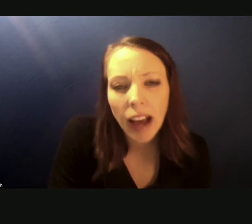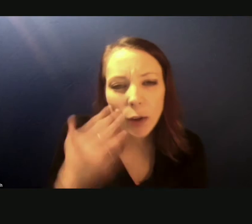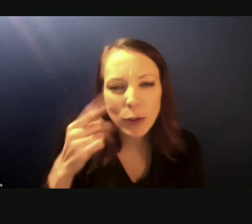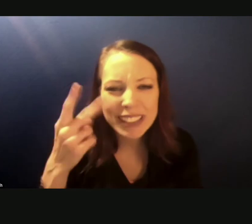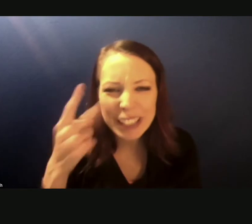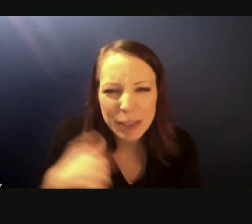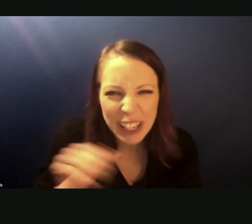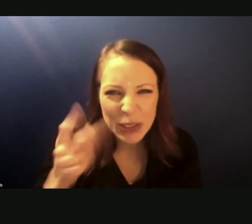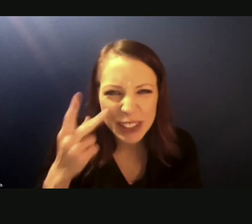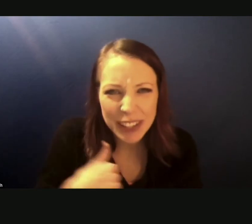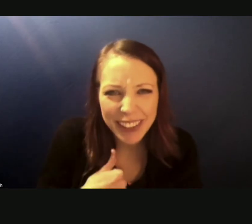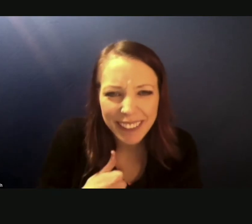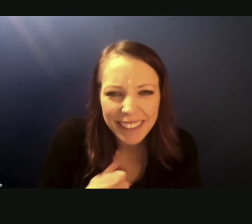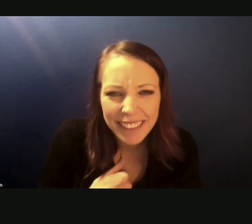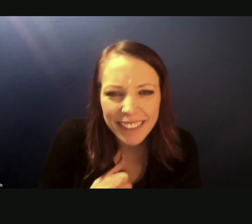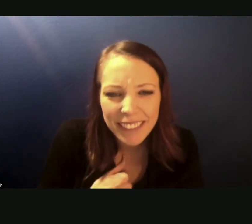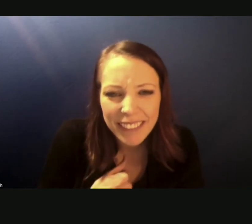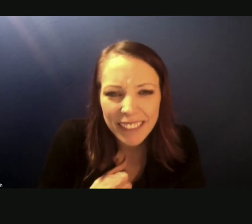I don't know if you can see me. Can you see me?